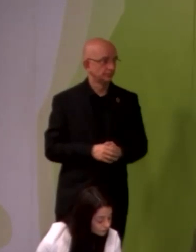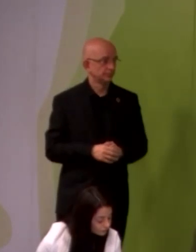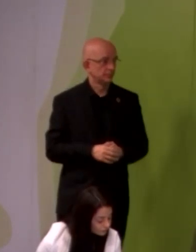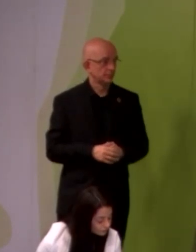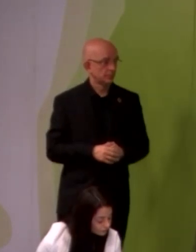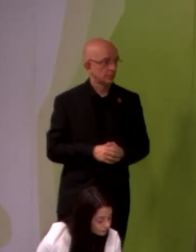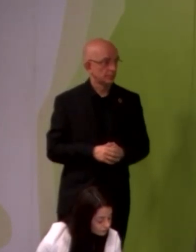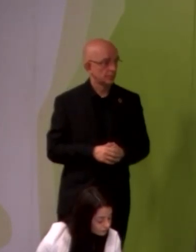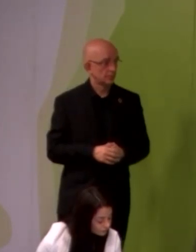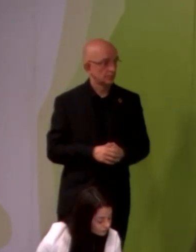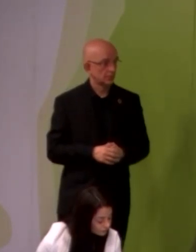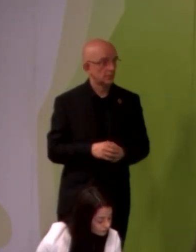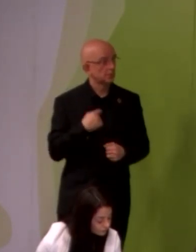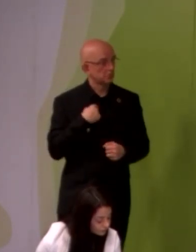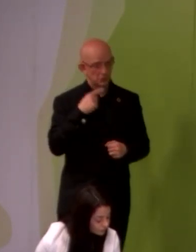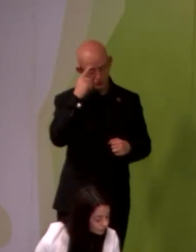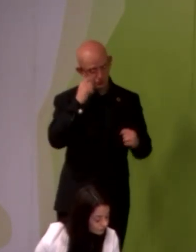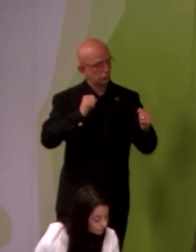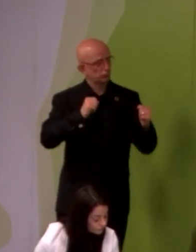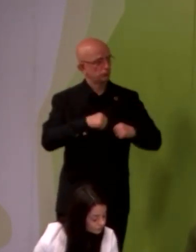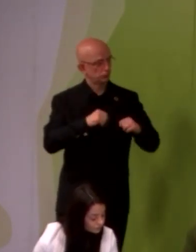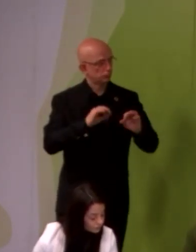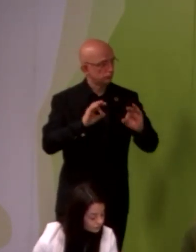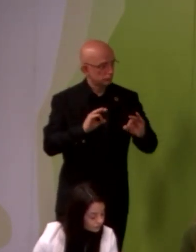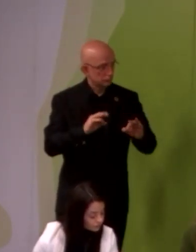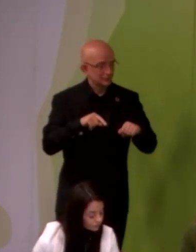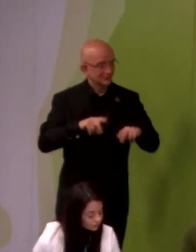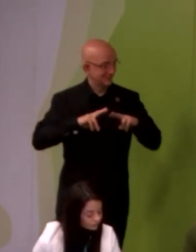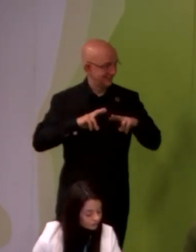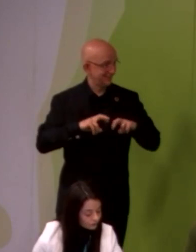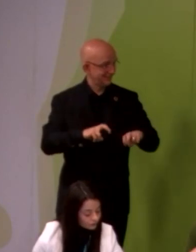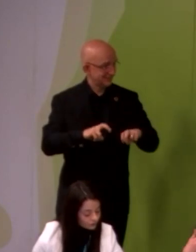I think it is true. So in the study, parents and caregivers